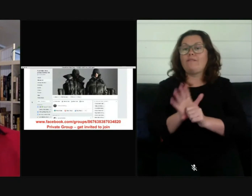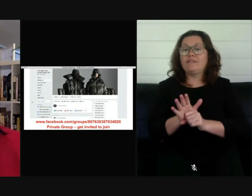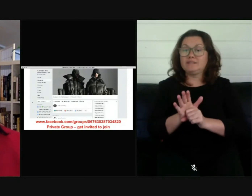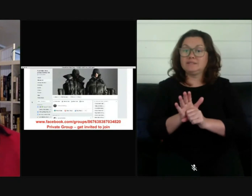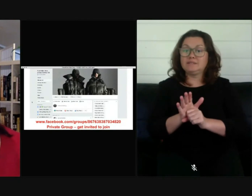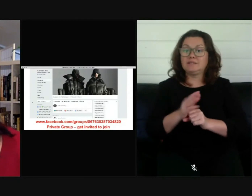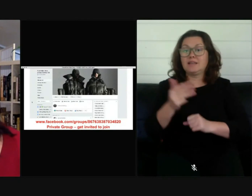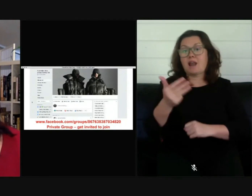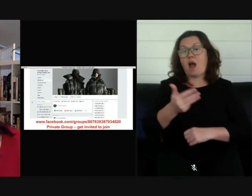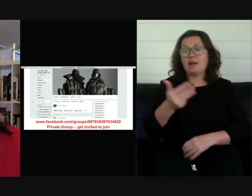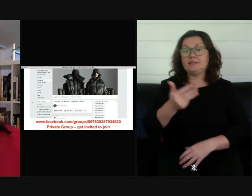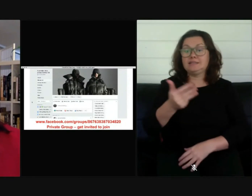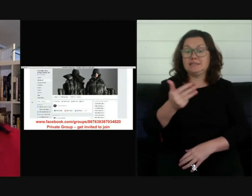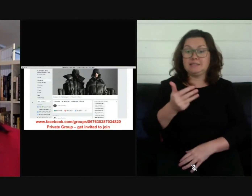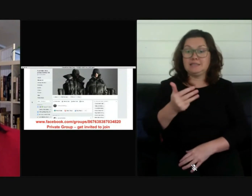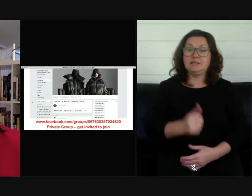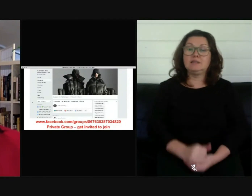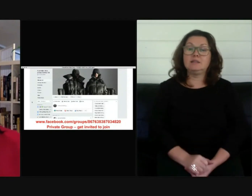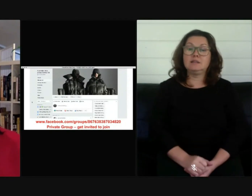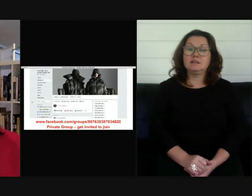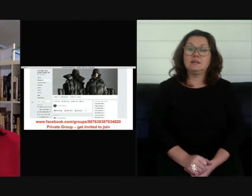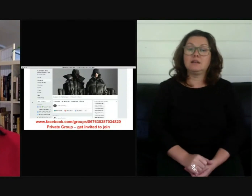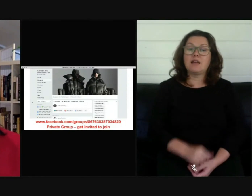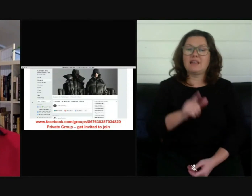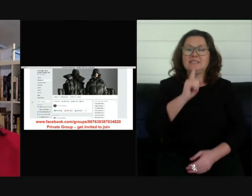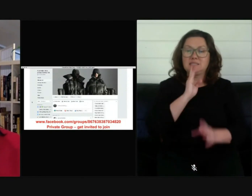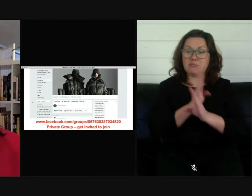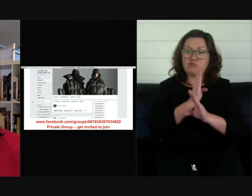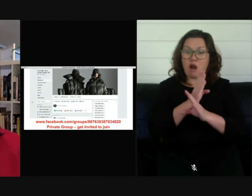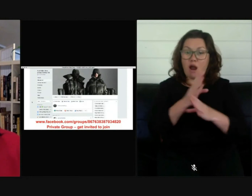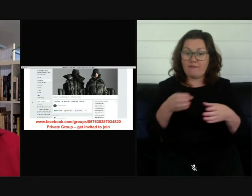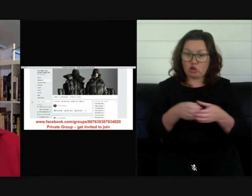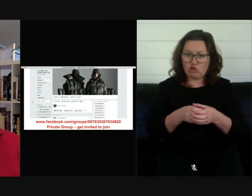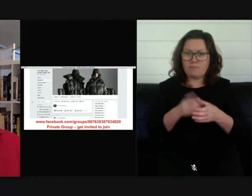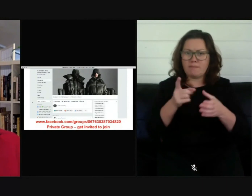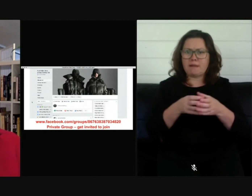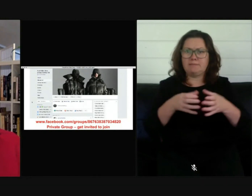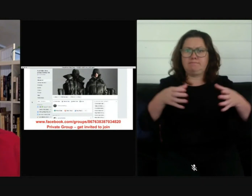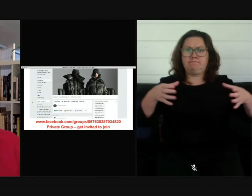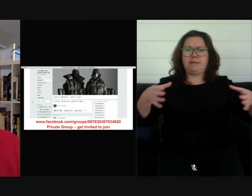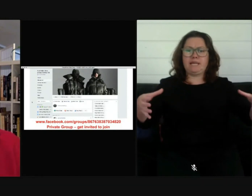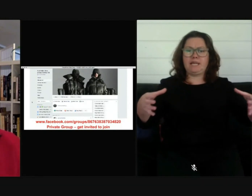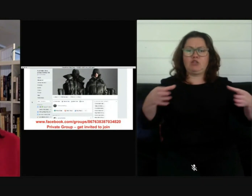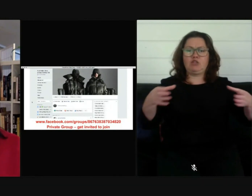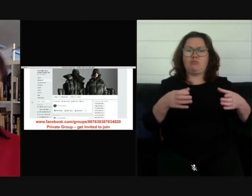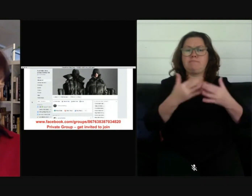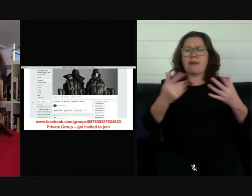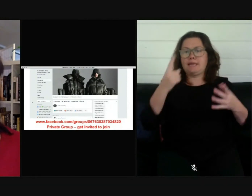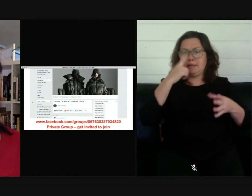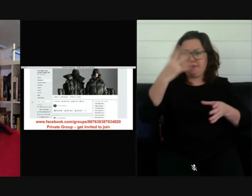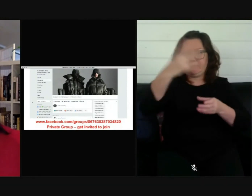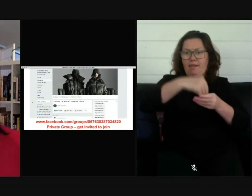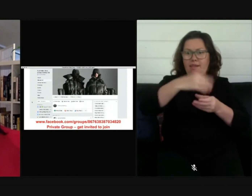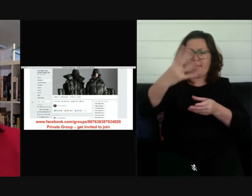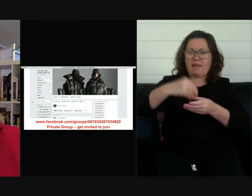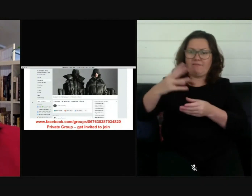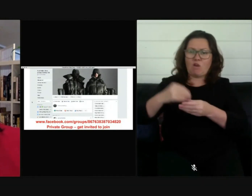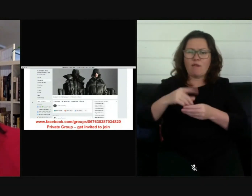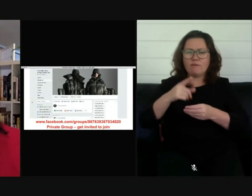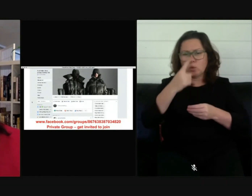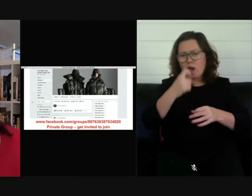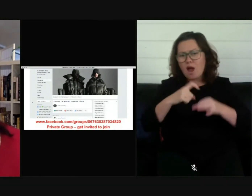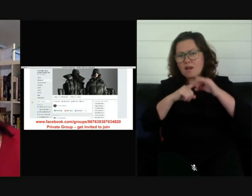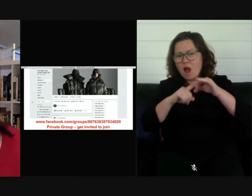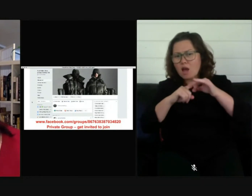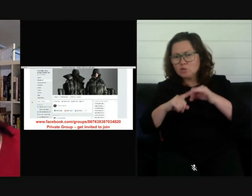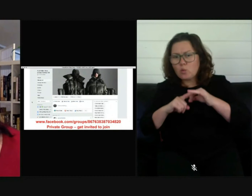group. And it's a place where all different kinds of creative practitioners can come together to ask questions and share ideas